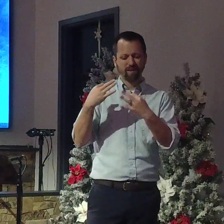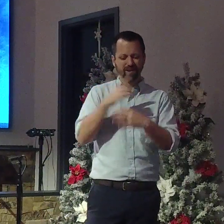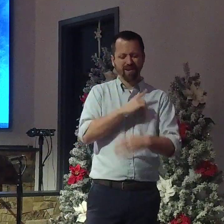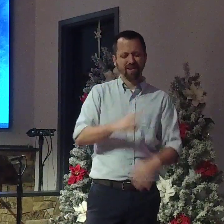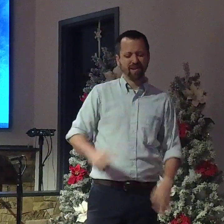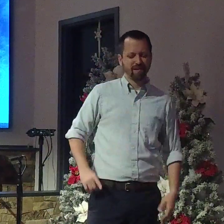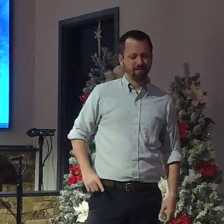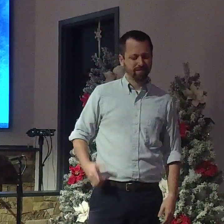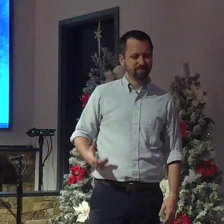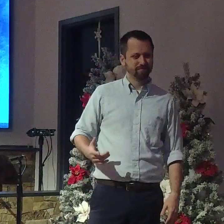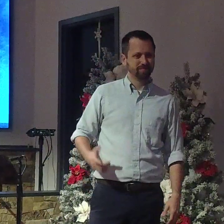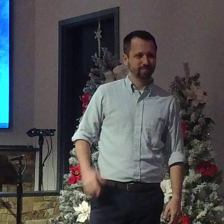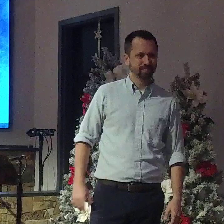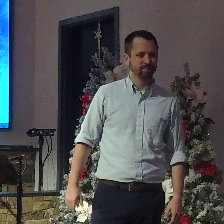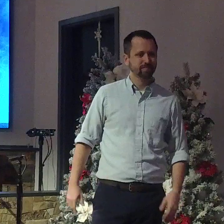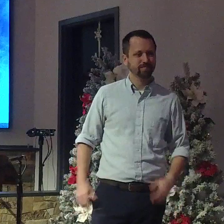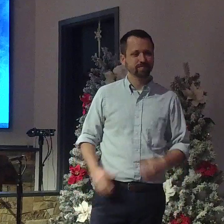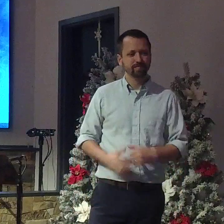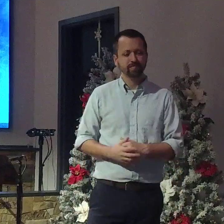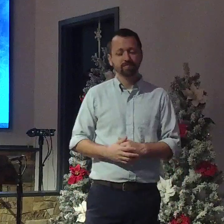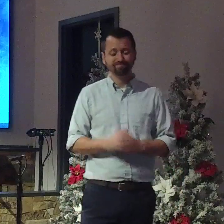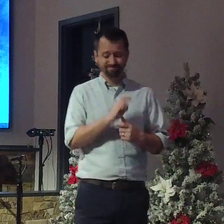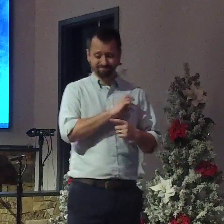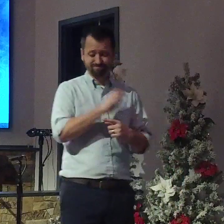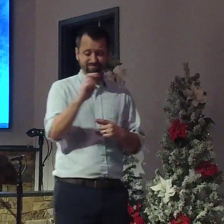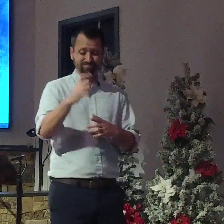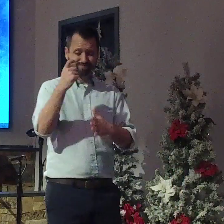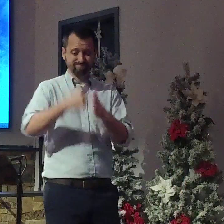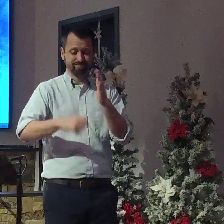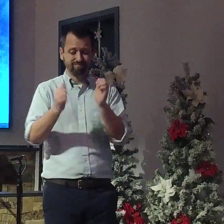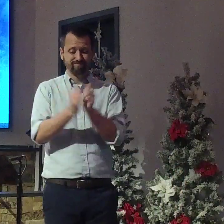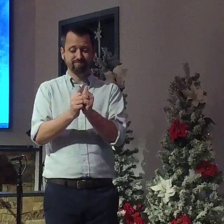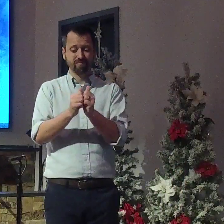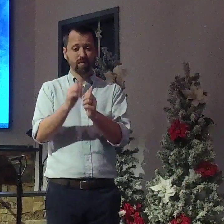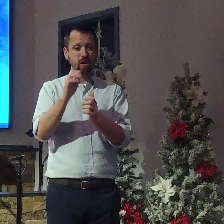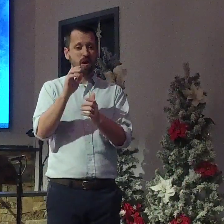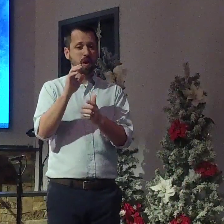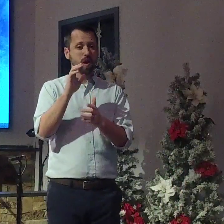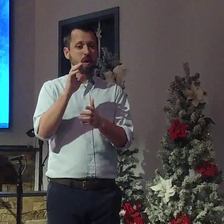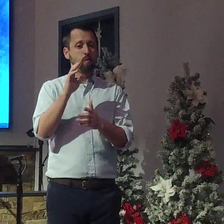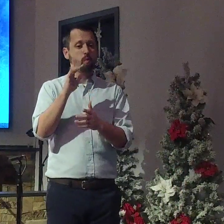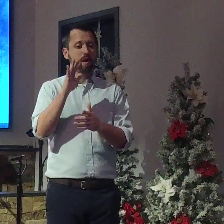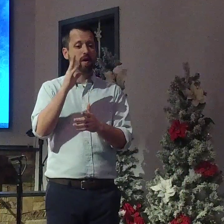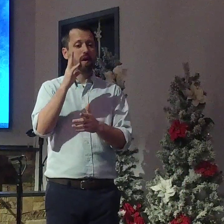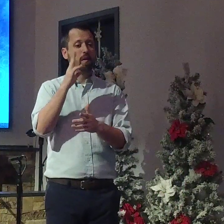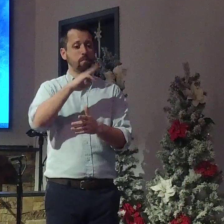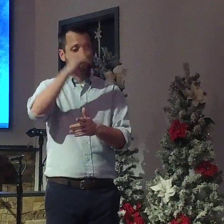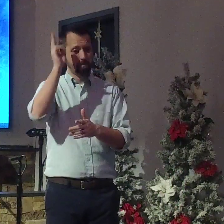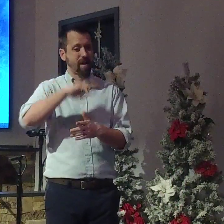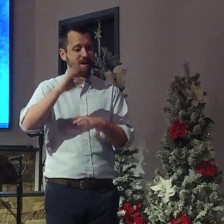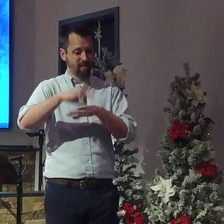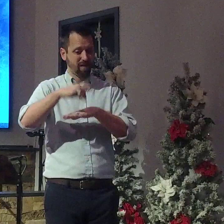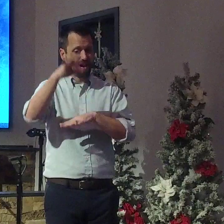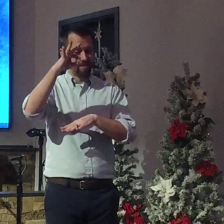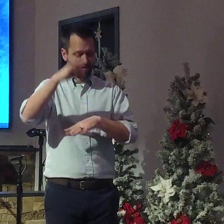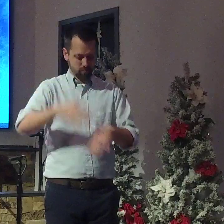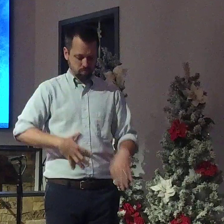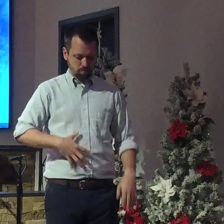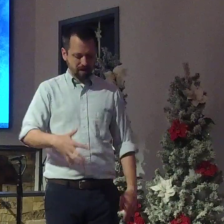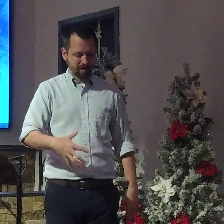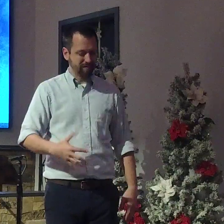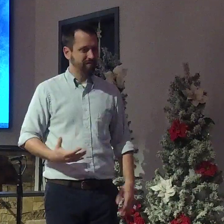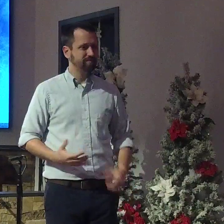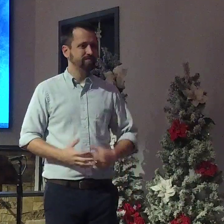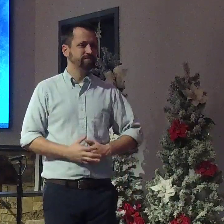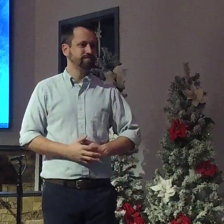town of Bethlehem to register with Mary, his wife. I want you to see this here in Luke chapter 2, verse number 1.